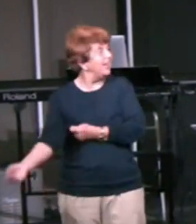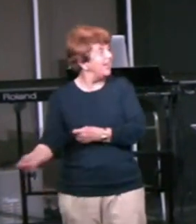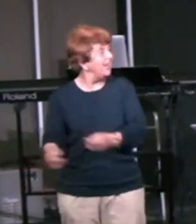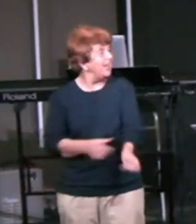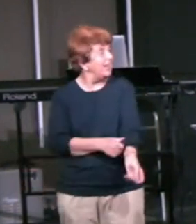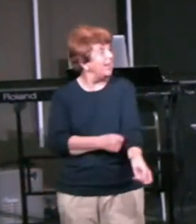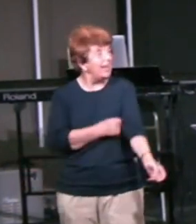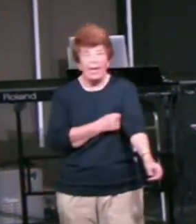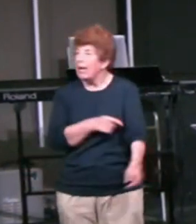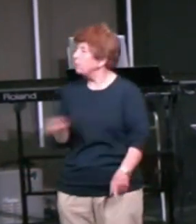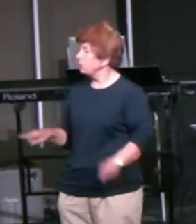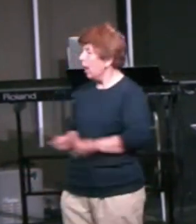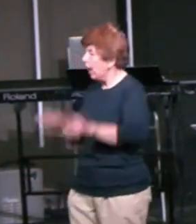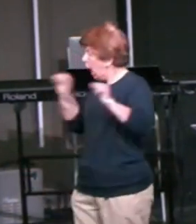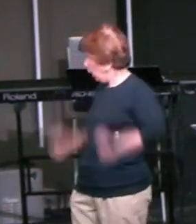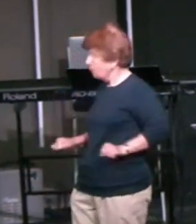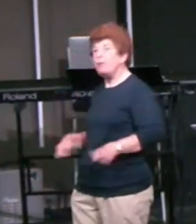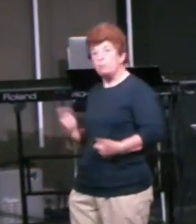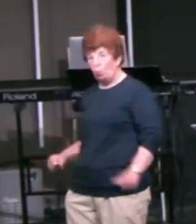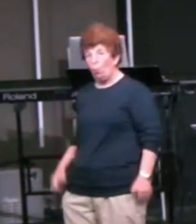there's a word of affirmation.